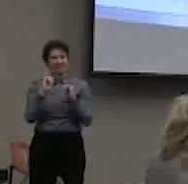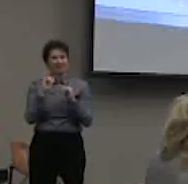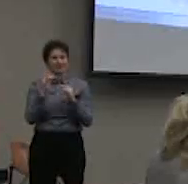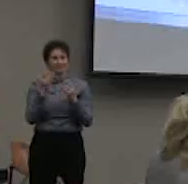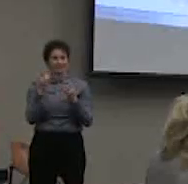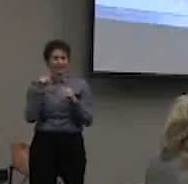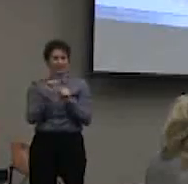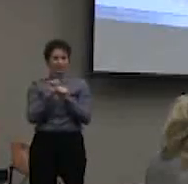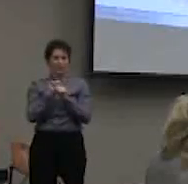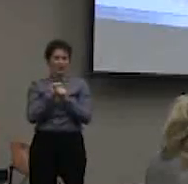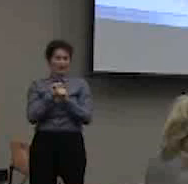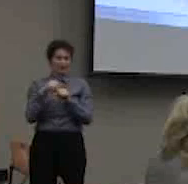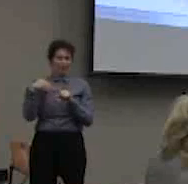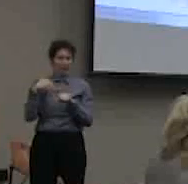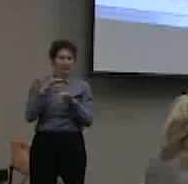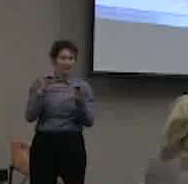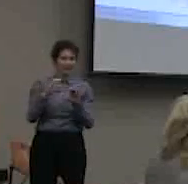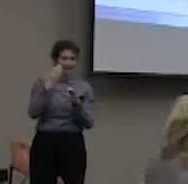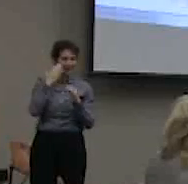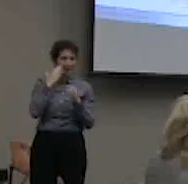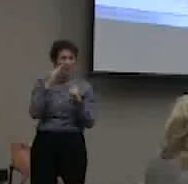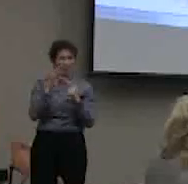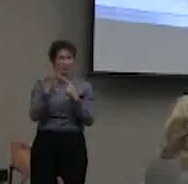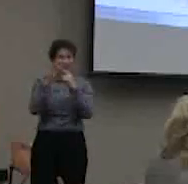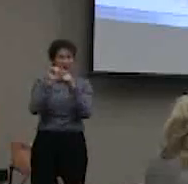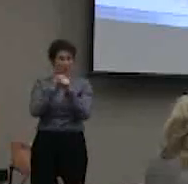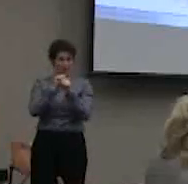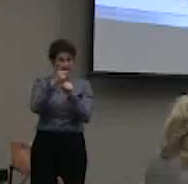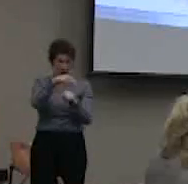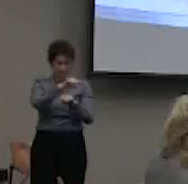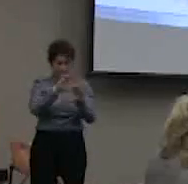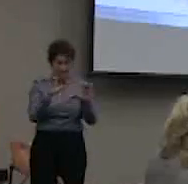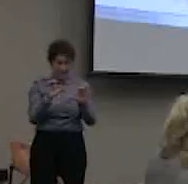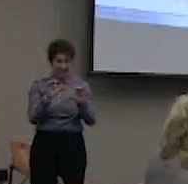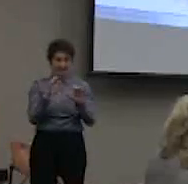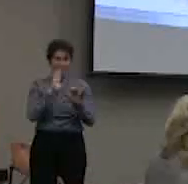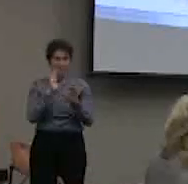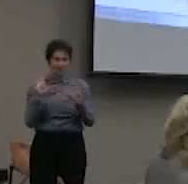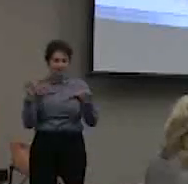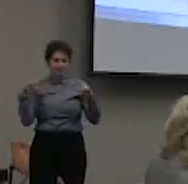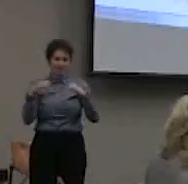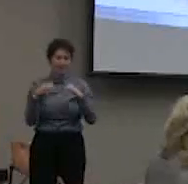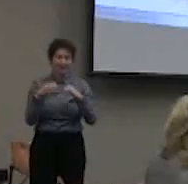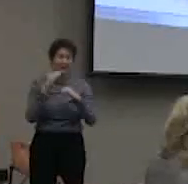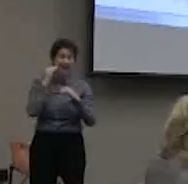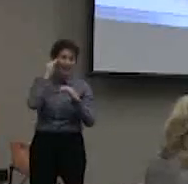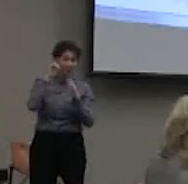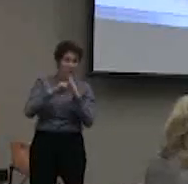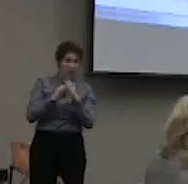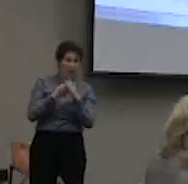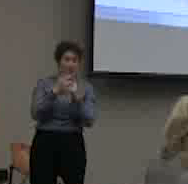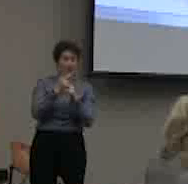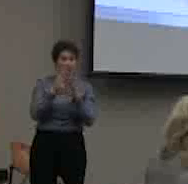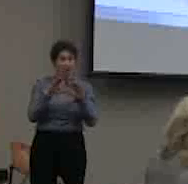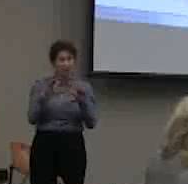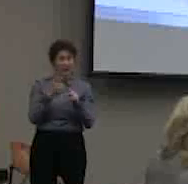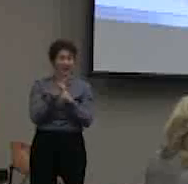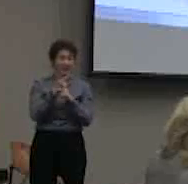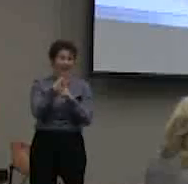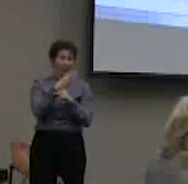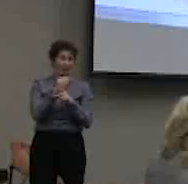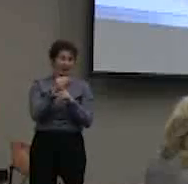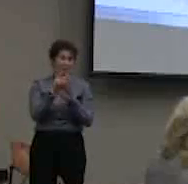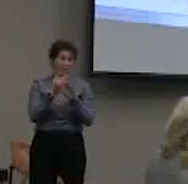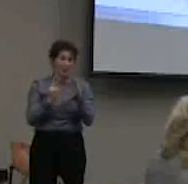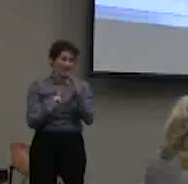that many of the individuals in this room have done around early childhood to bring together Head Start childcare and pre-K. I would say it is not the norm